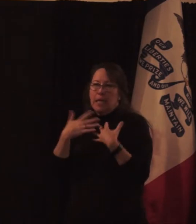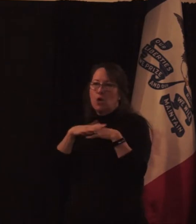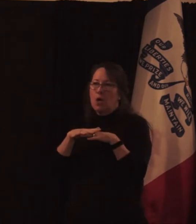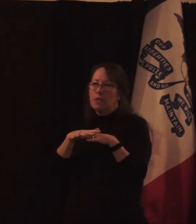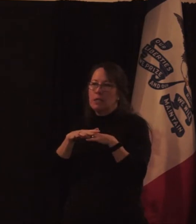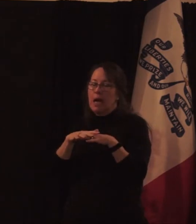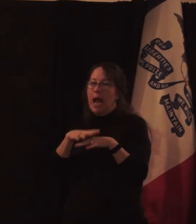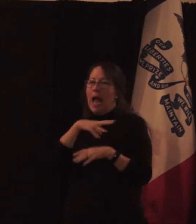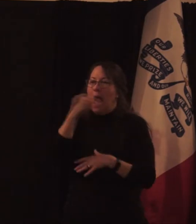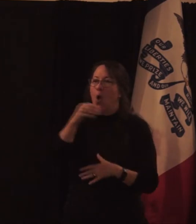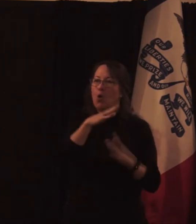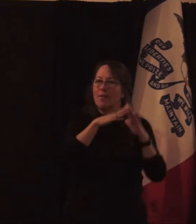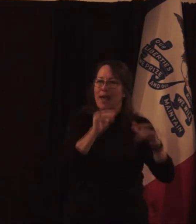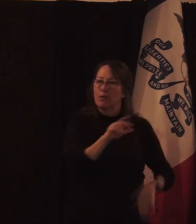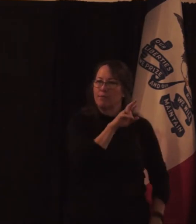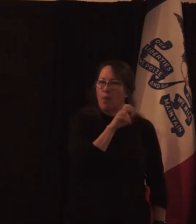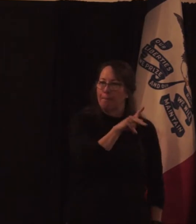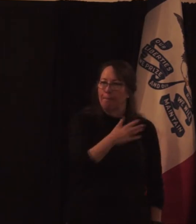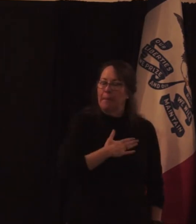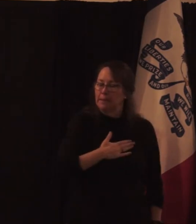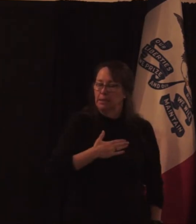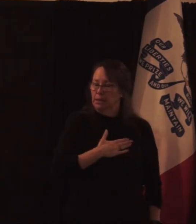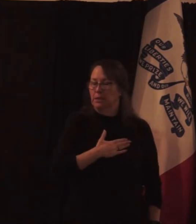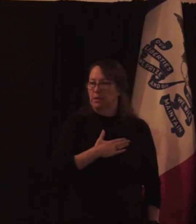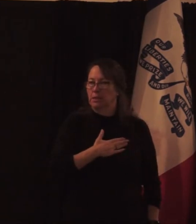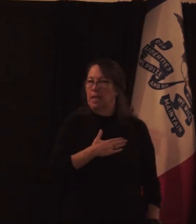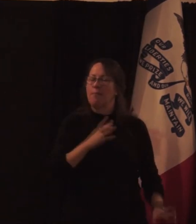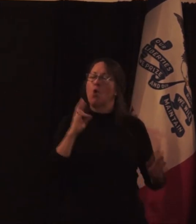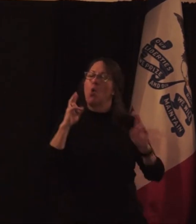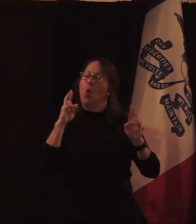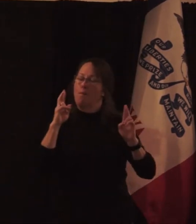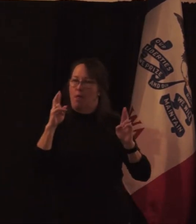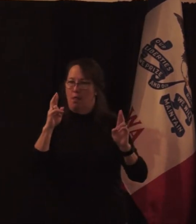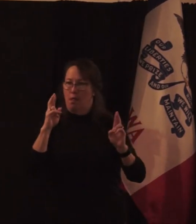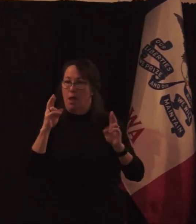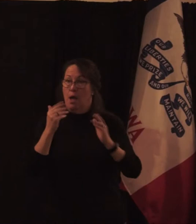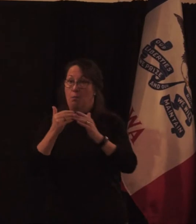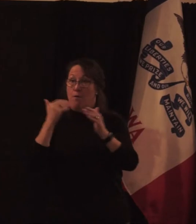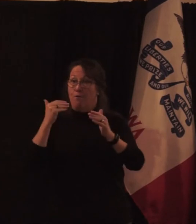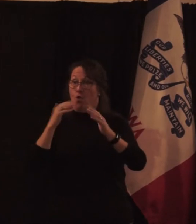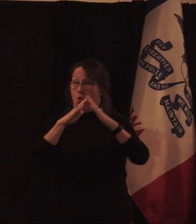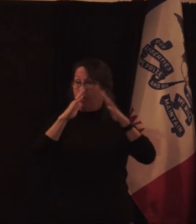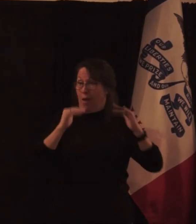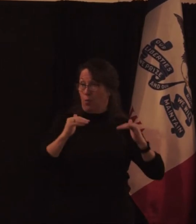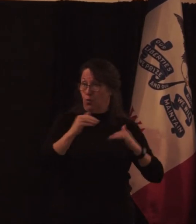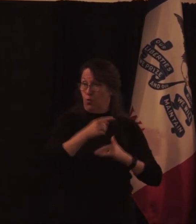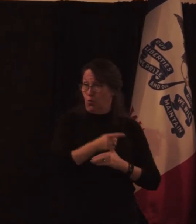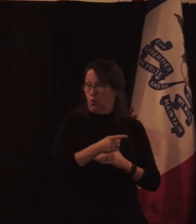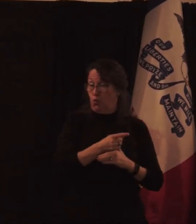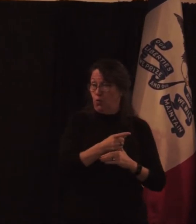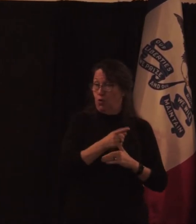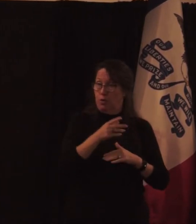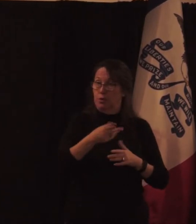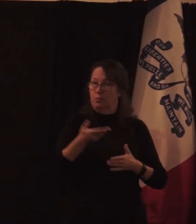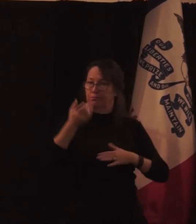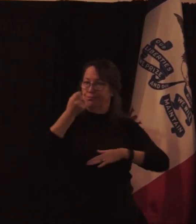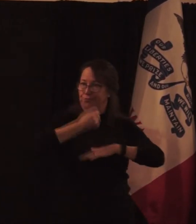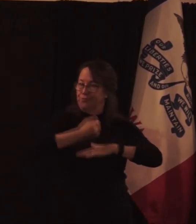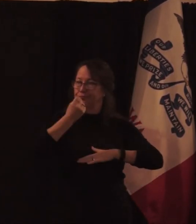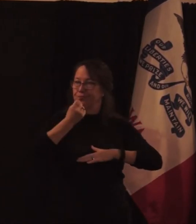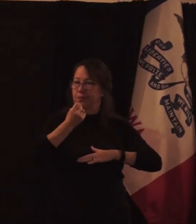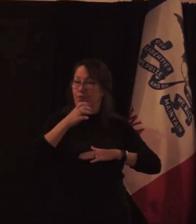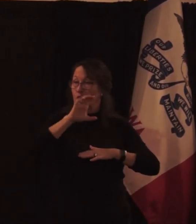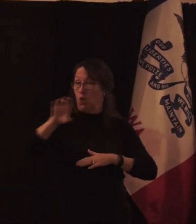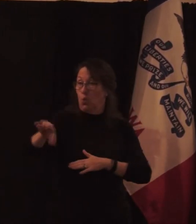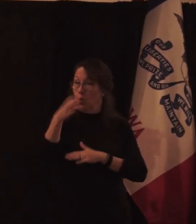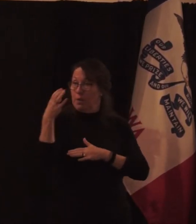Integration Act out of the House of Representatives. So I'm hopeful that before the House adjourns